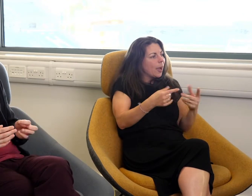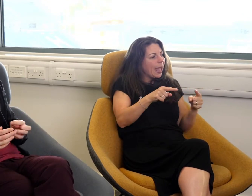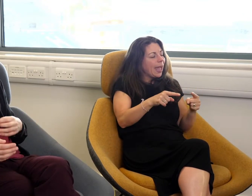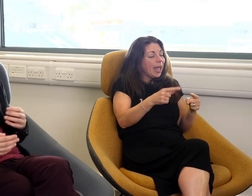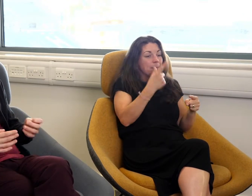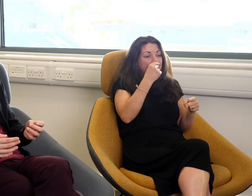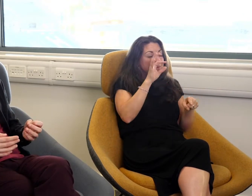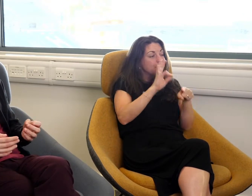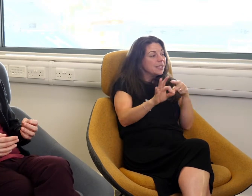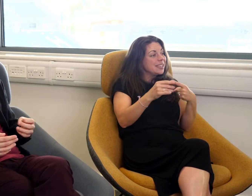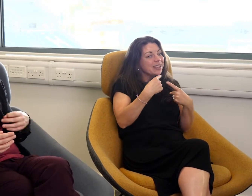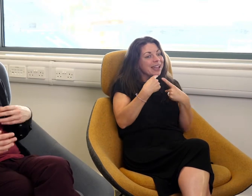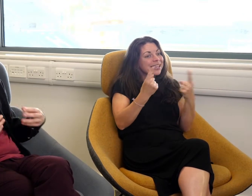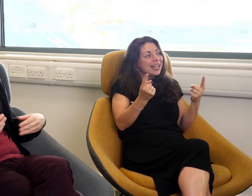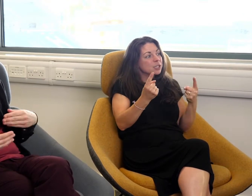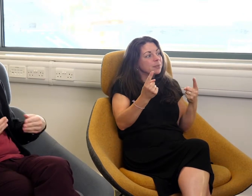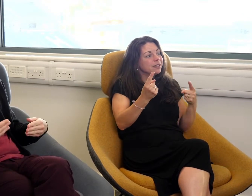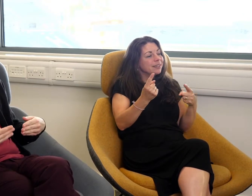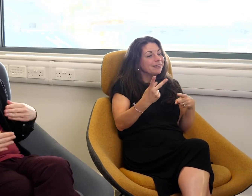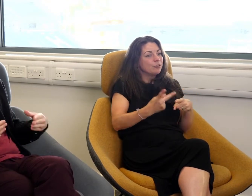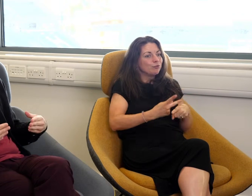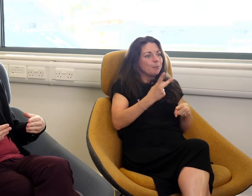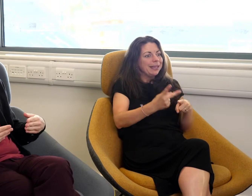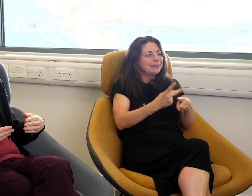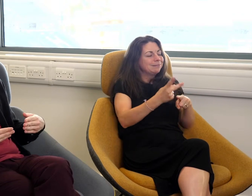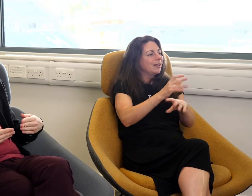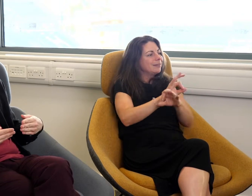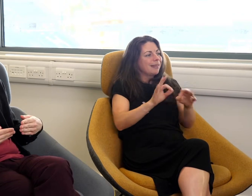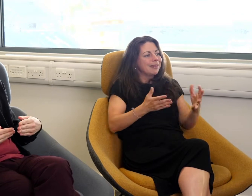that consistently don't have accessible ways to interpret them.